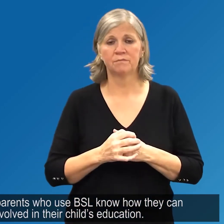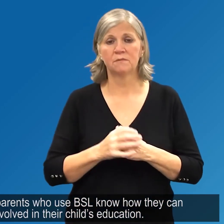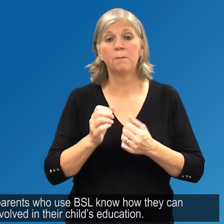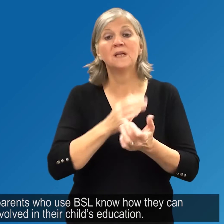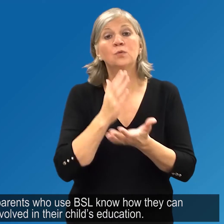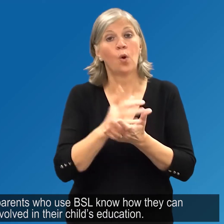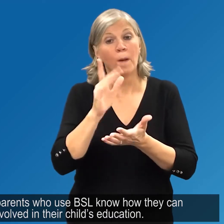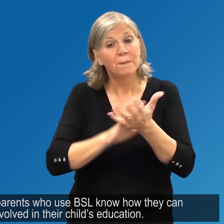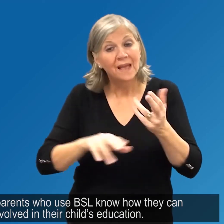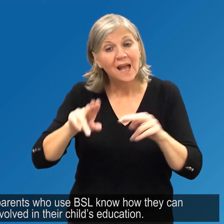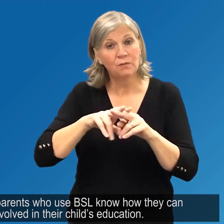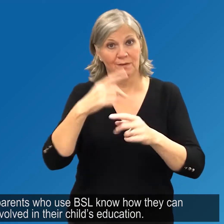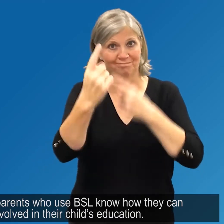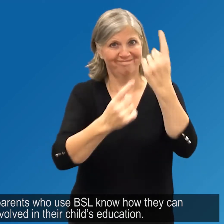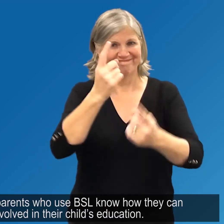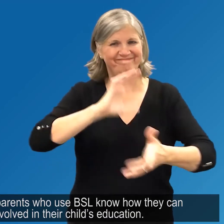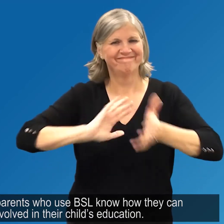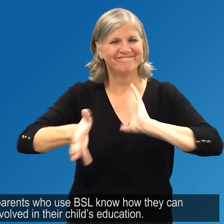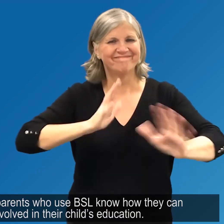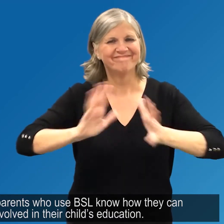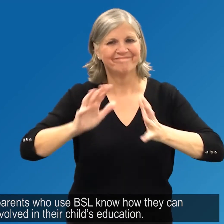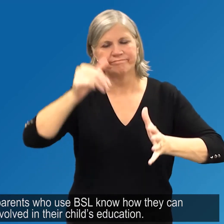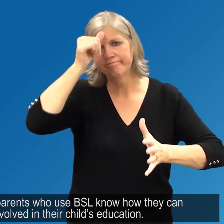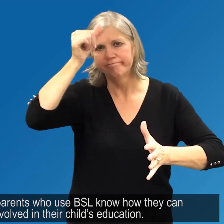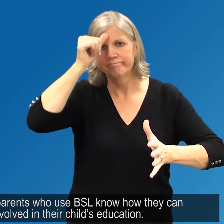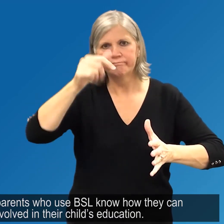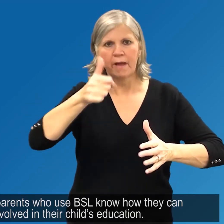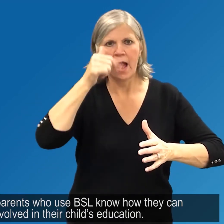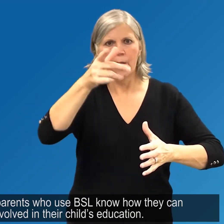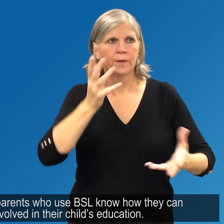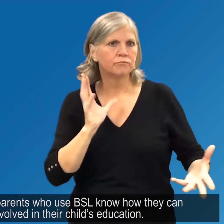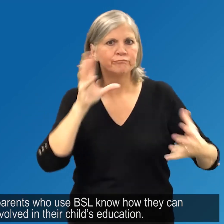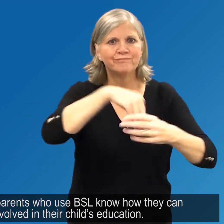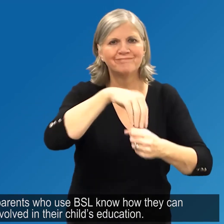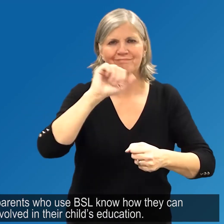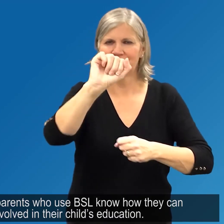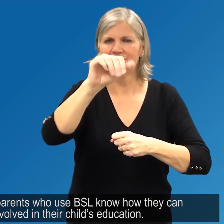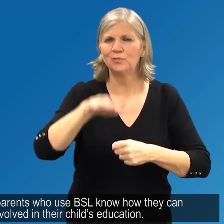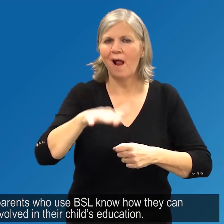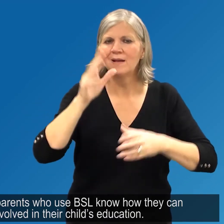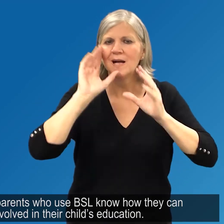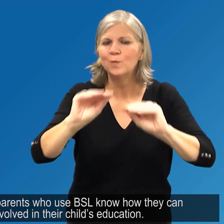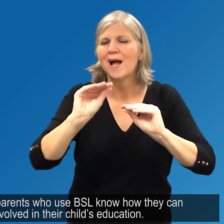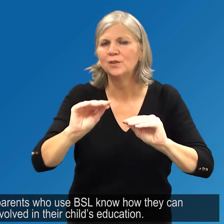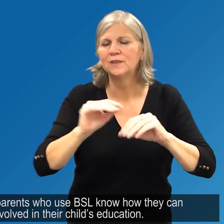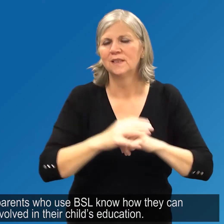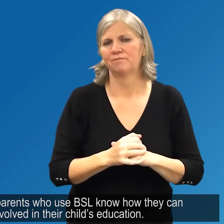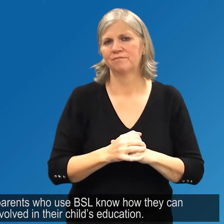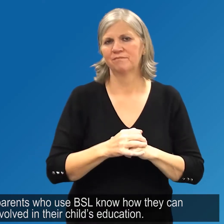Action 12. Ensure parents who use BSL know that they can get further involved in their child's